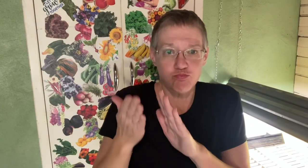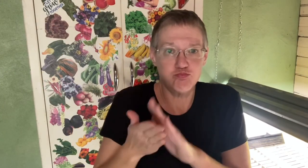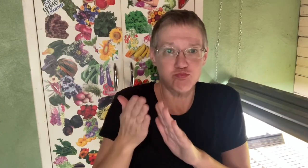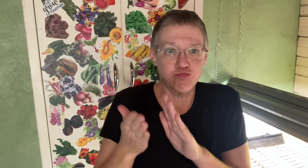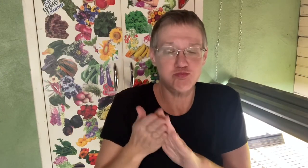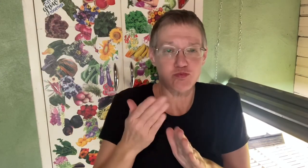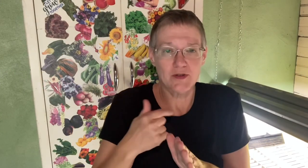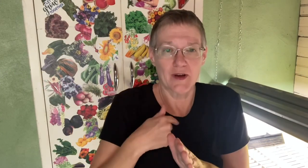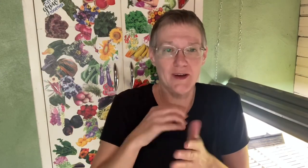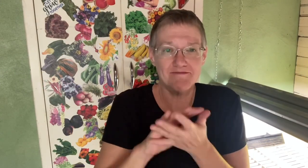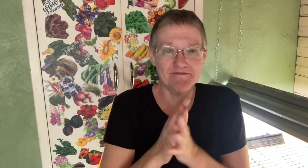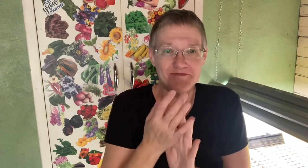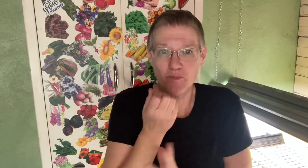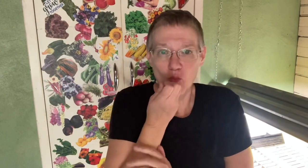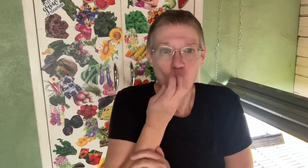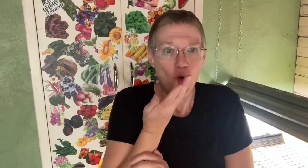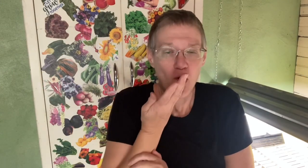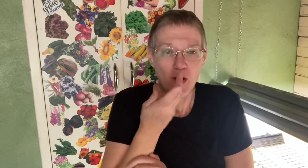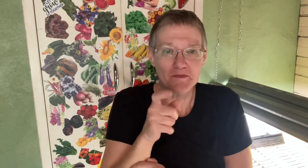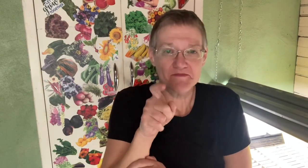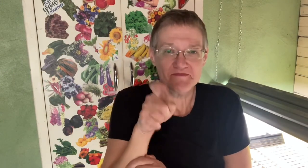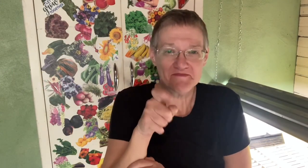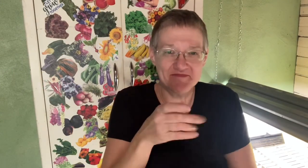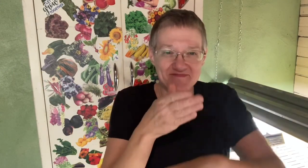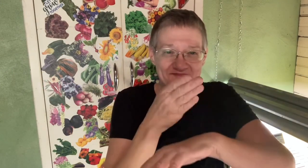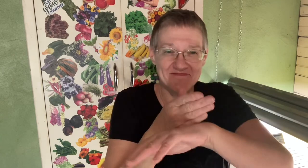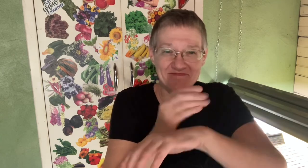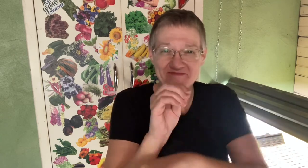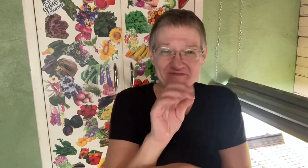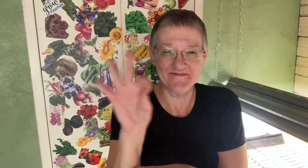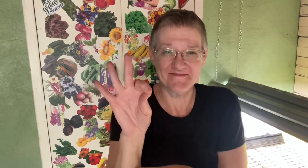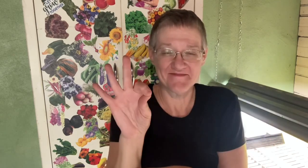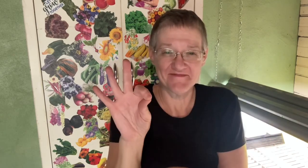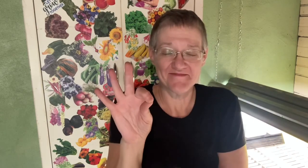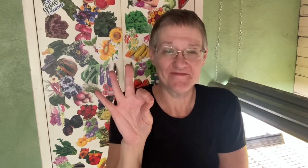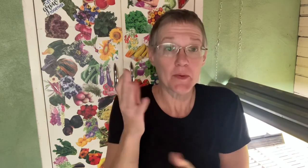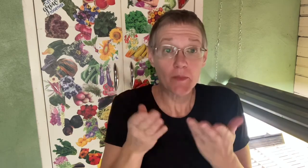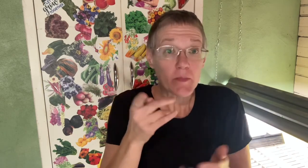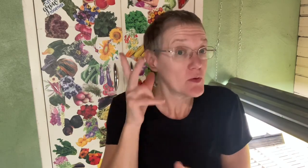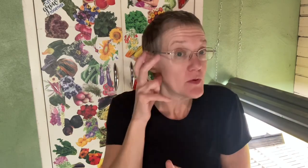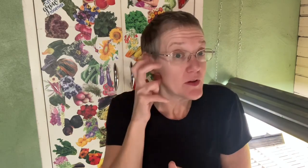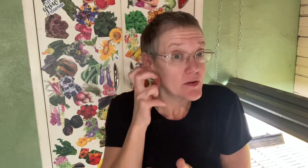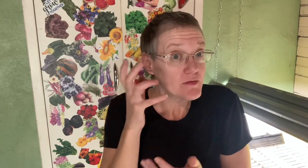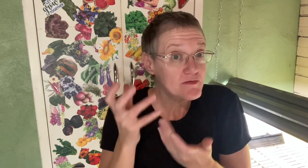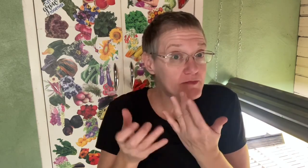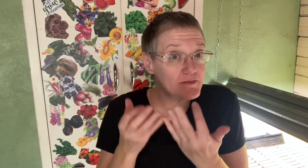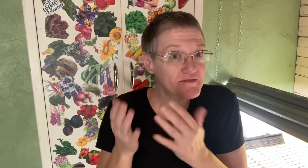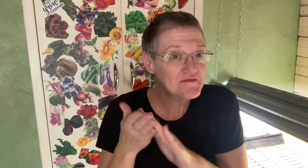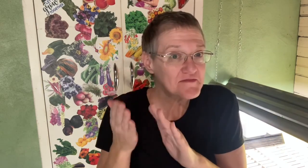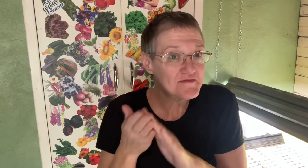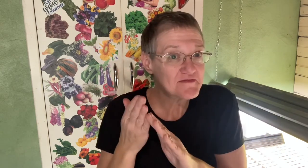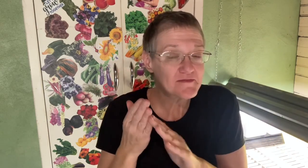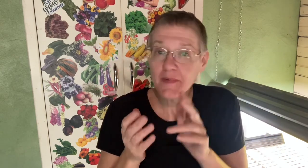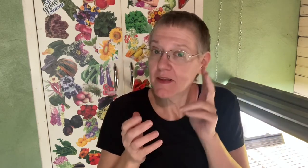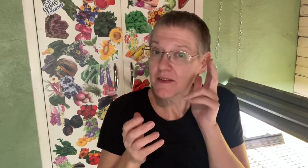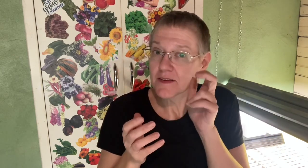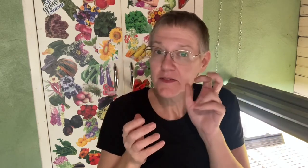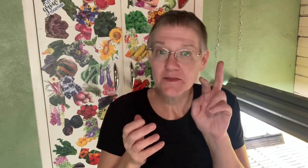Now the cold weather is back and the furnace is running, so I've gotten warm. Had to take off my long sleeve shirt. Maybe you hear